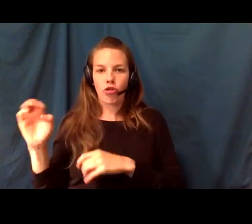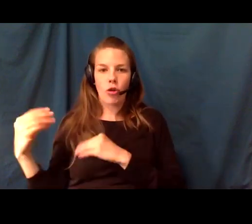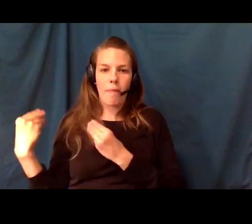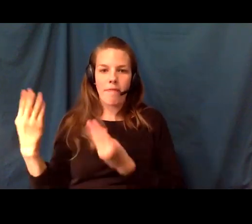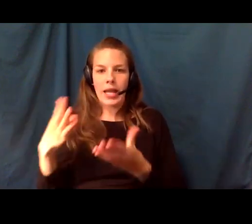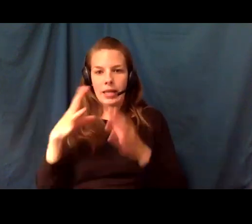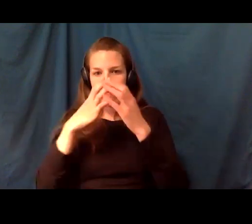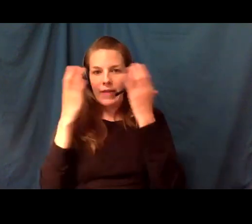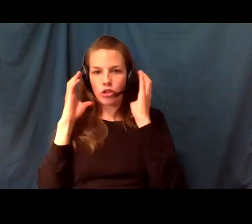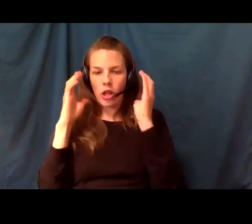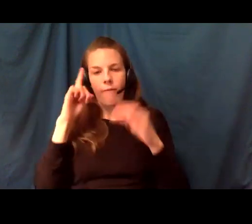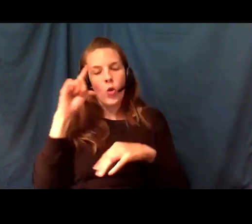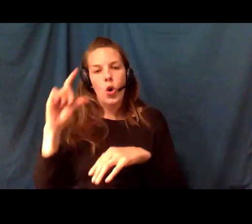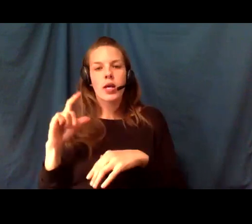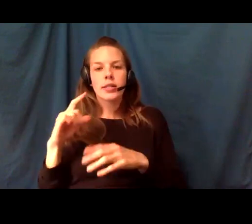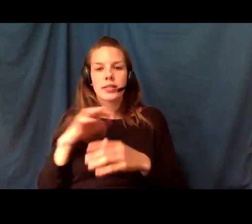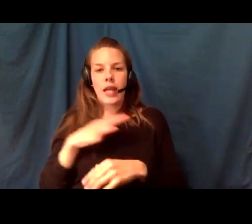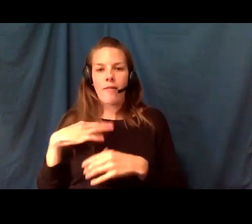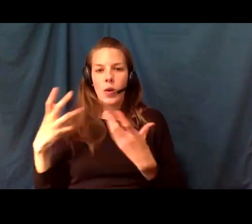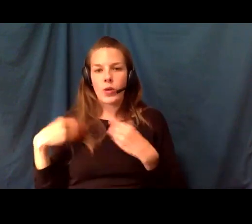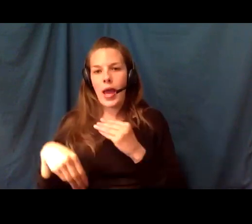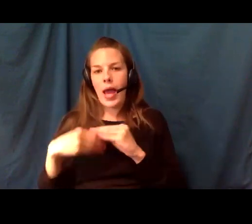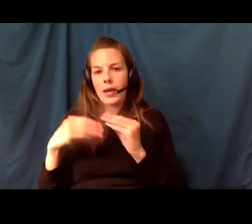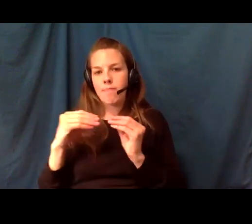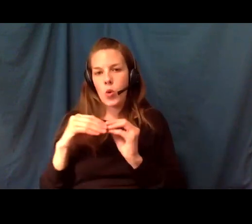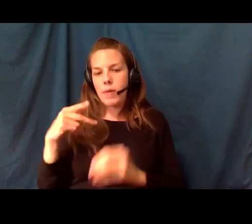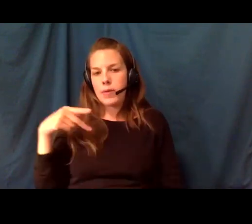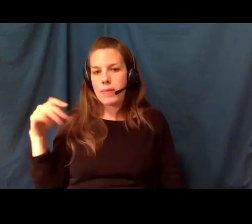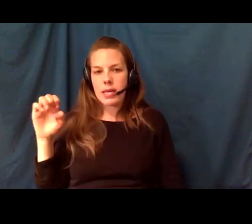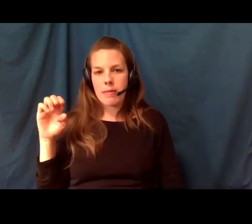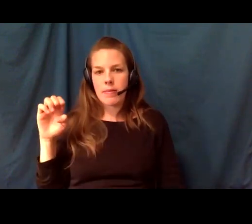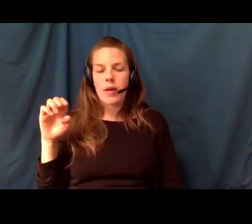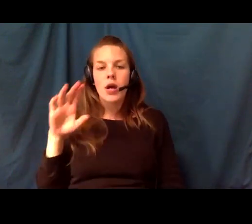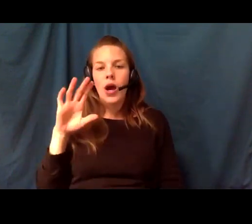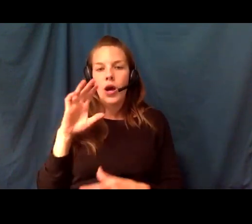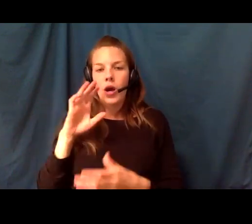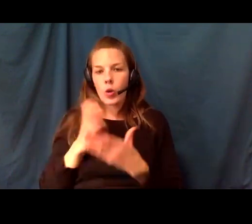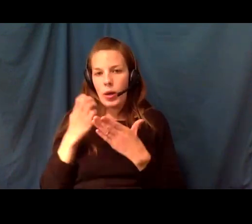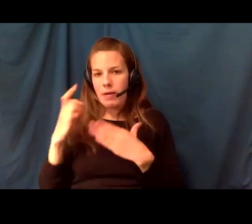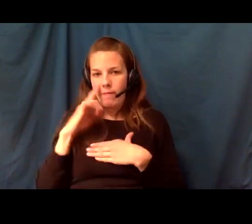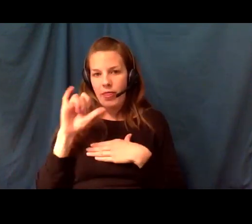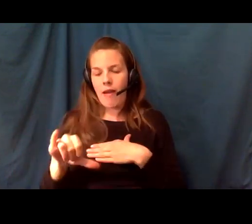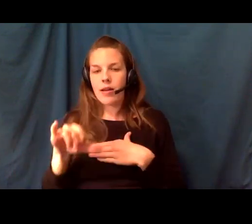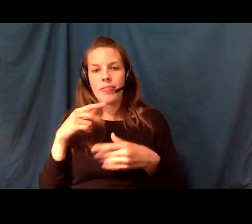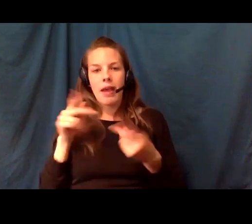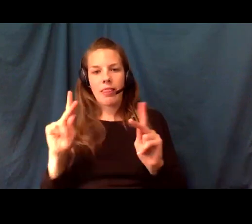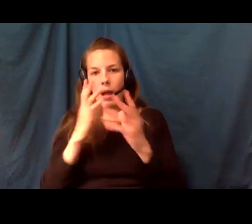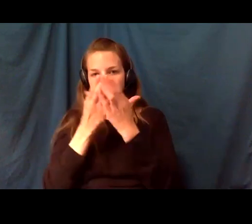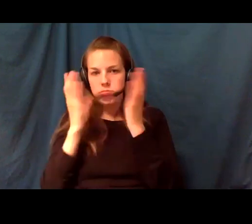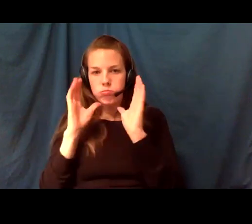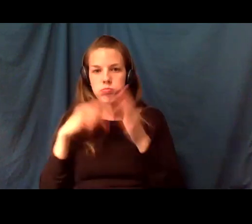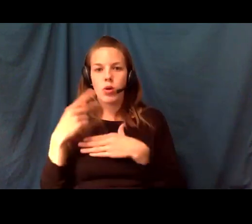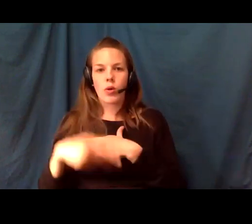lot of our staff as we look to add more PPE equipment for our staff. The face shields allow our program staff to